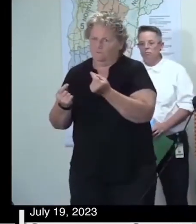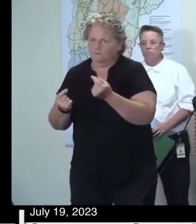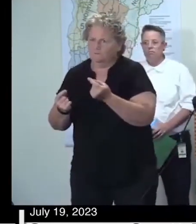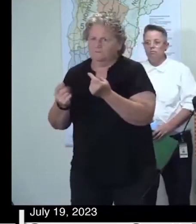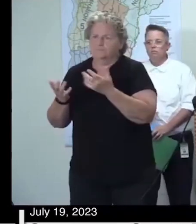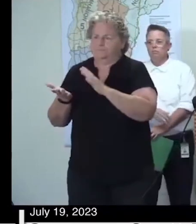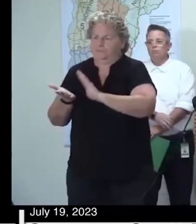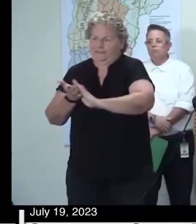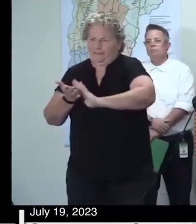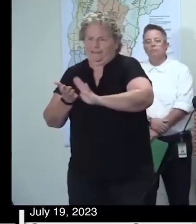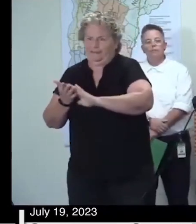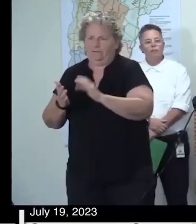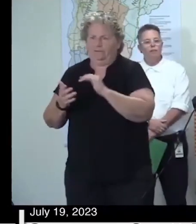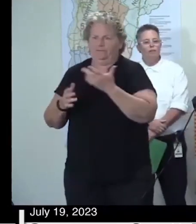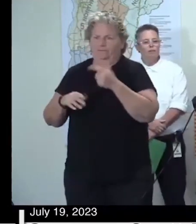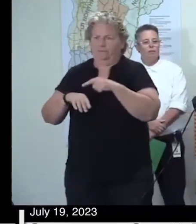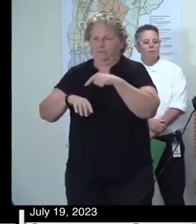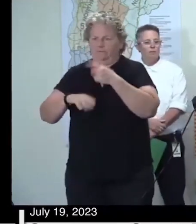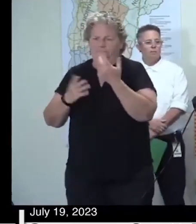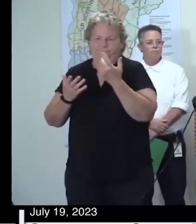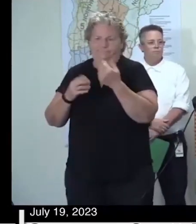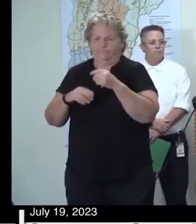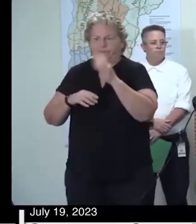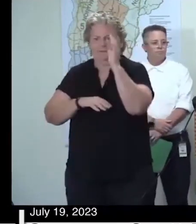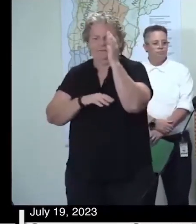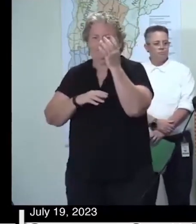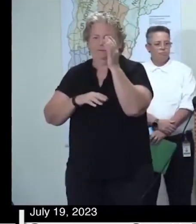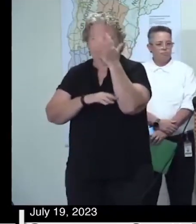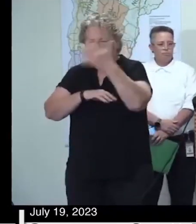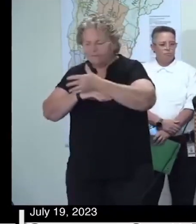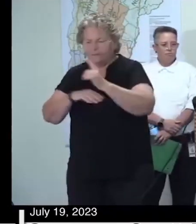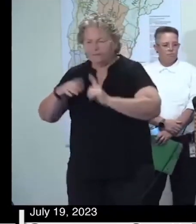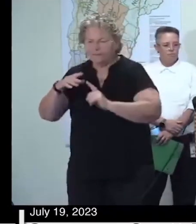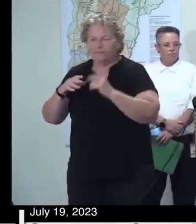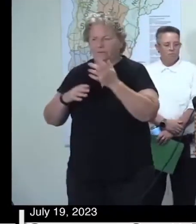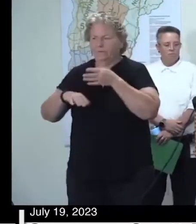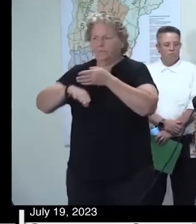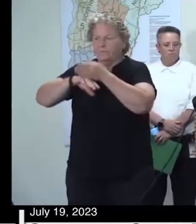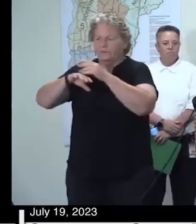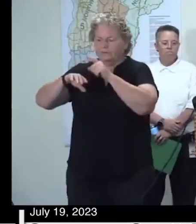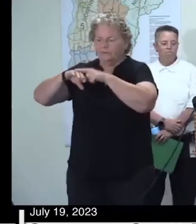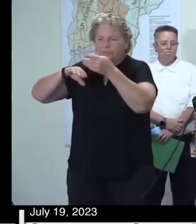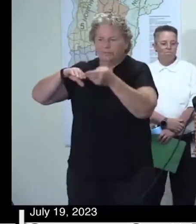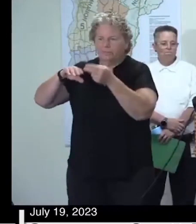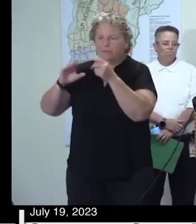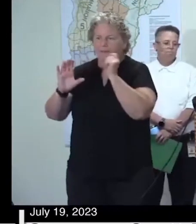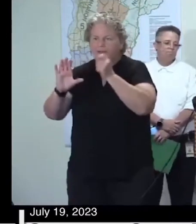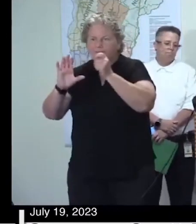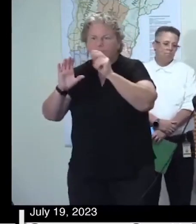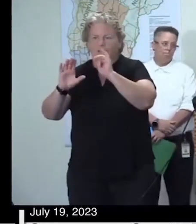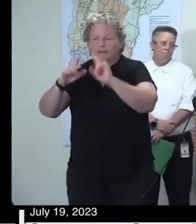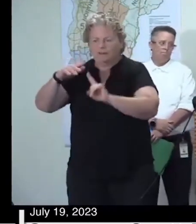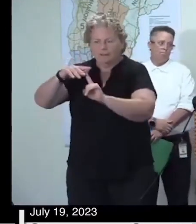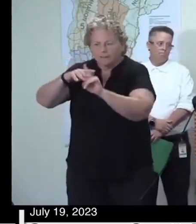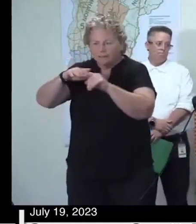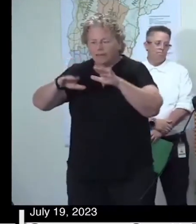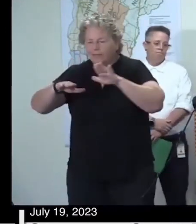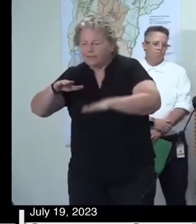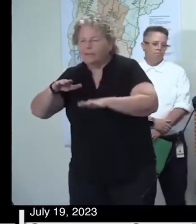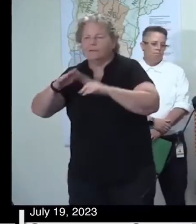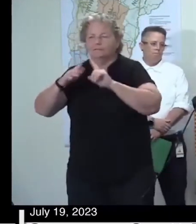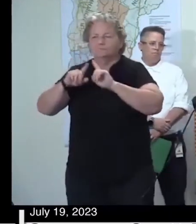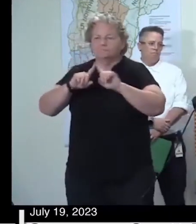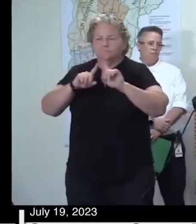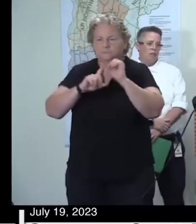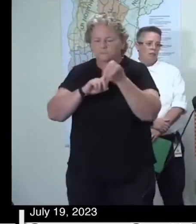other hazards. Please remember that our waterways have significant debris in them and unusually strong currents.